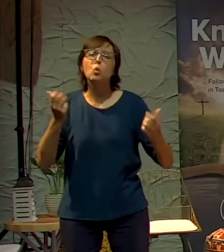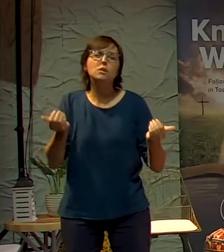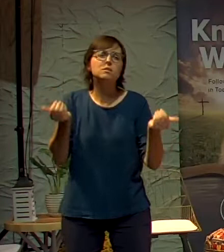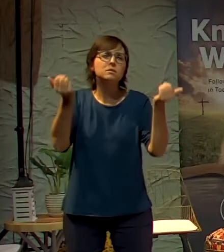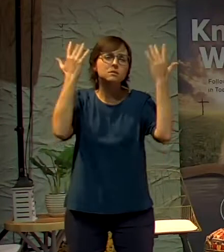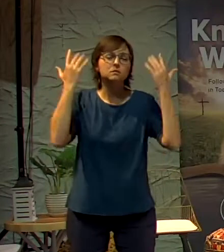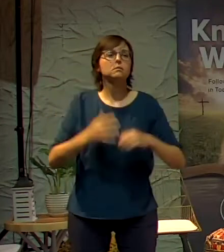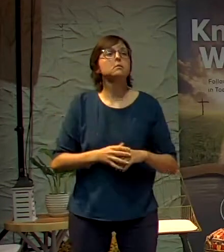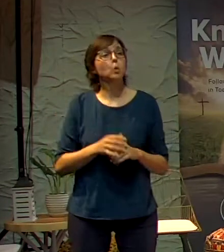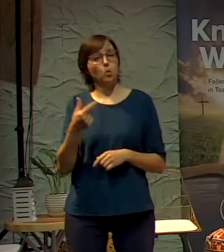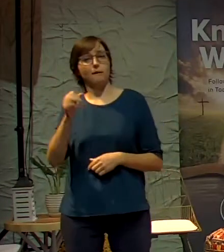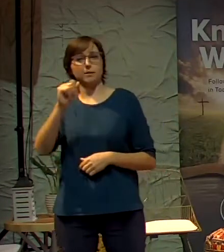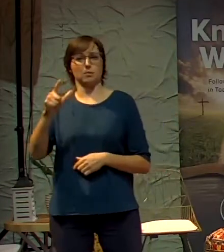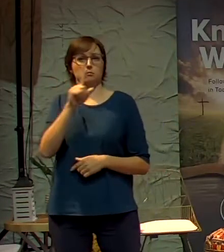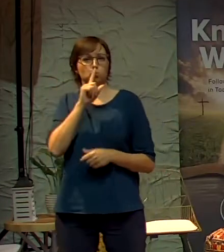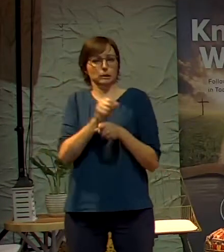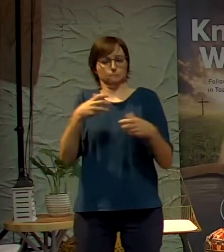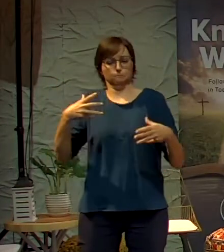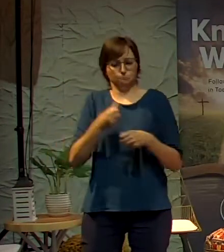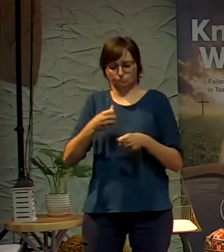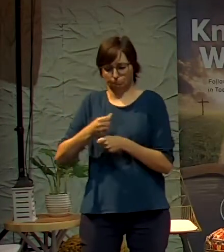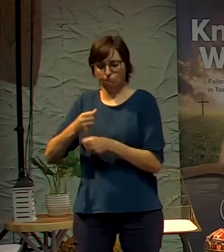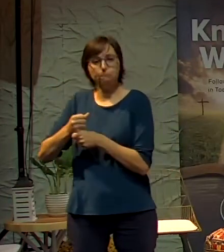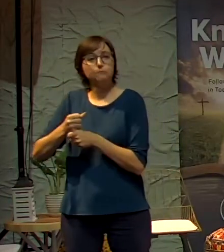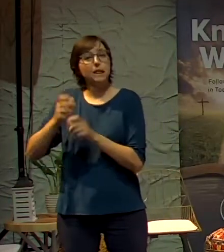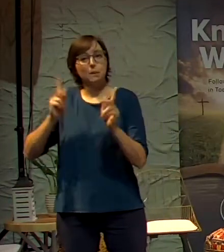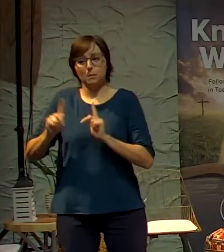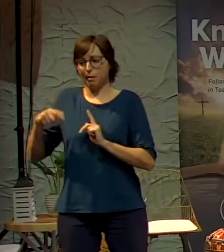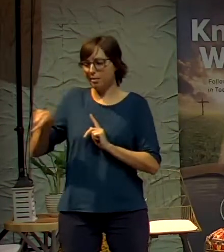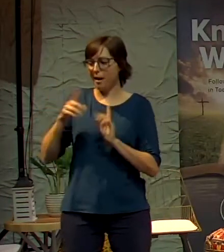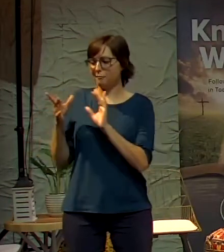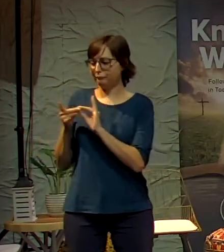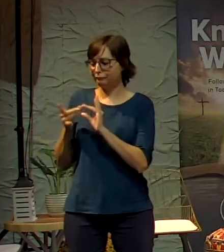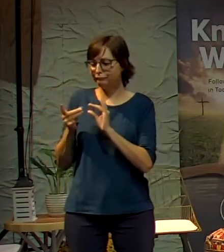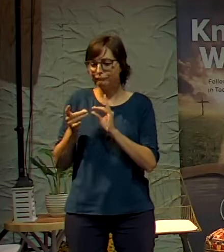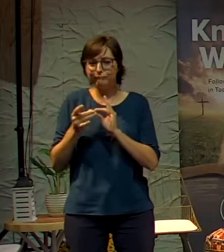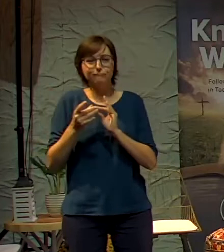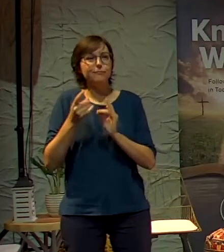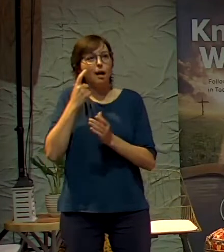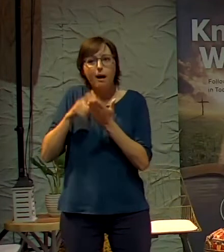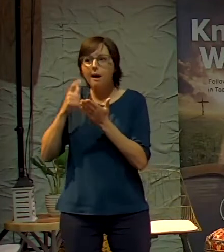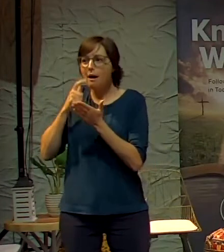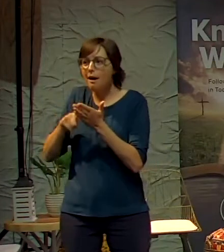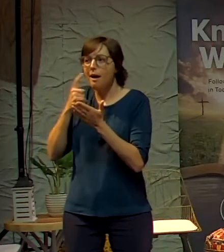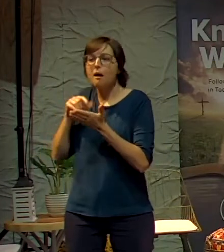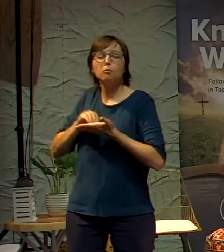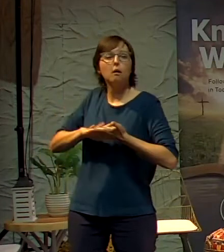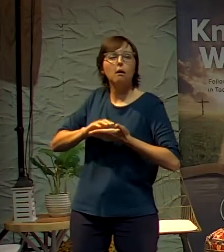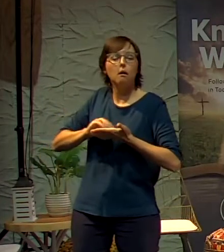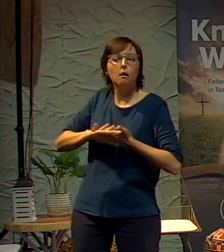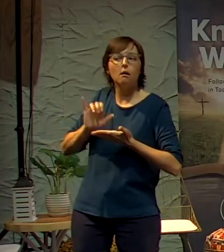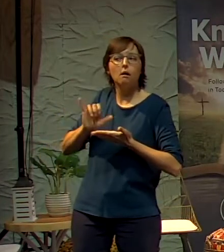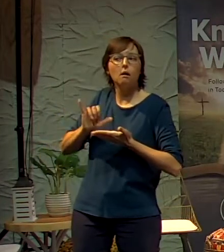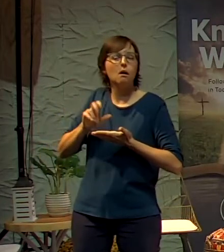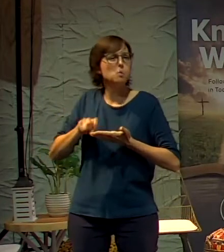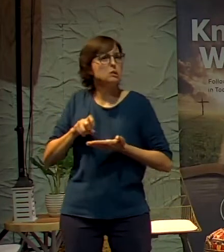Gospels are the essence of the essence. It's people telling the stories, eyewitnesses, over and over and over again, and then at some point saying, we need to